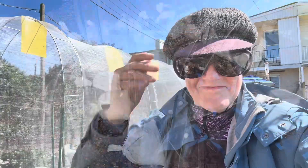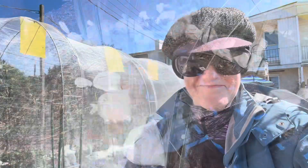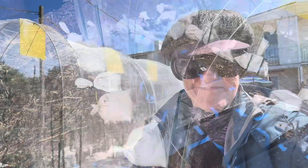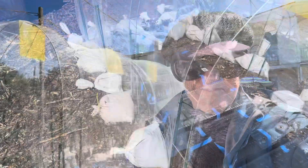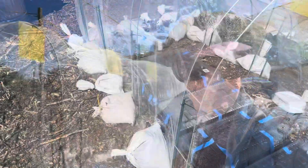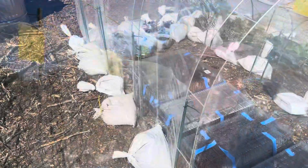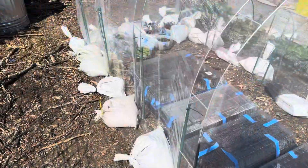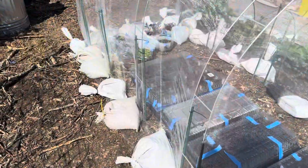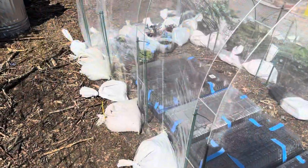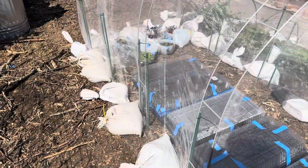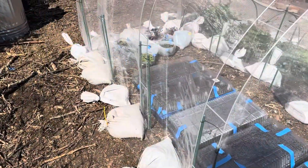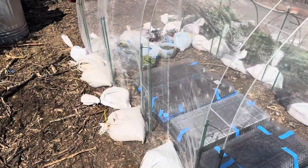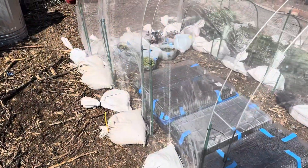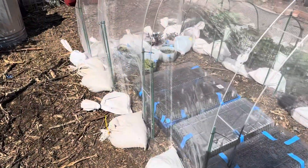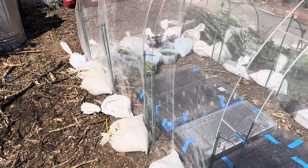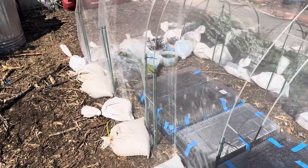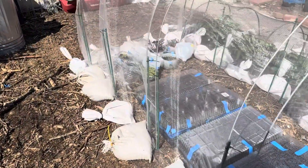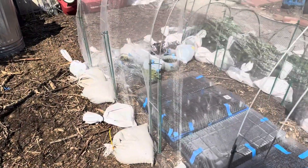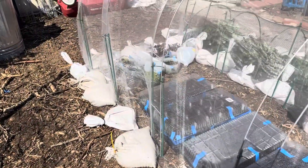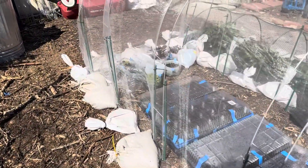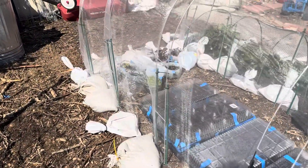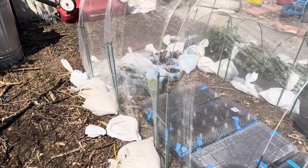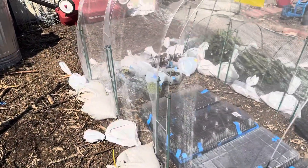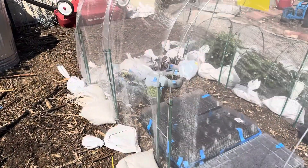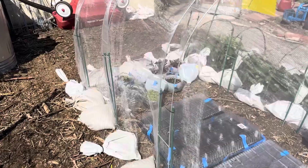what happens. If they die, well, then I'll know.